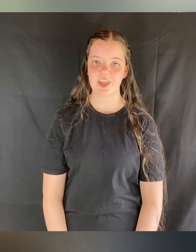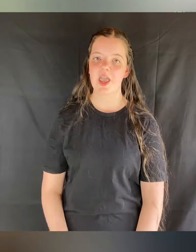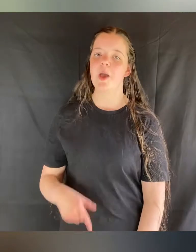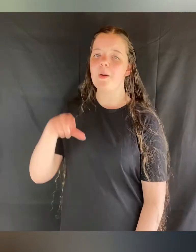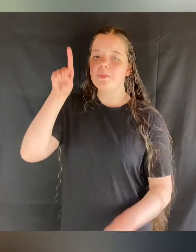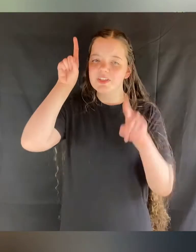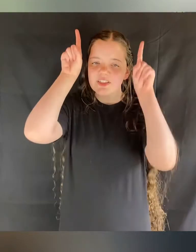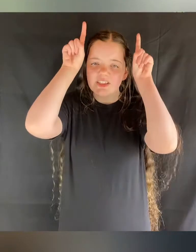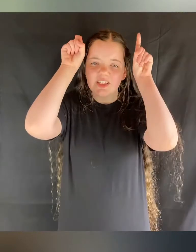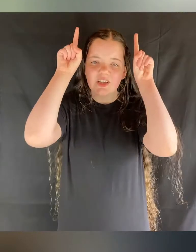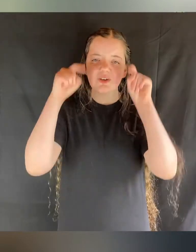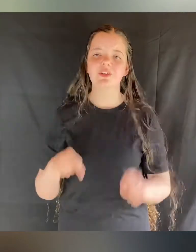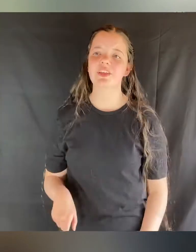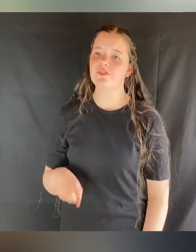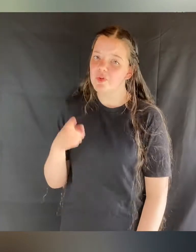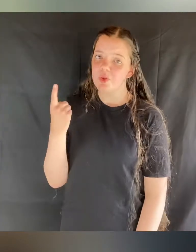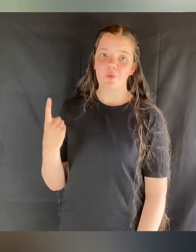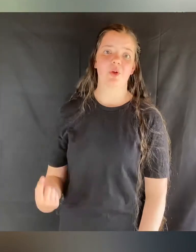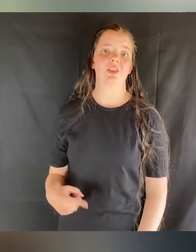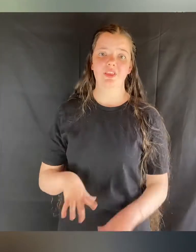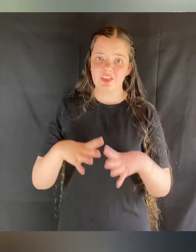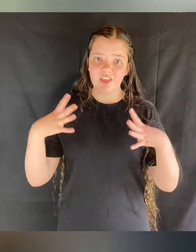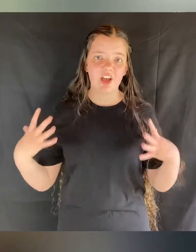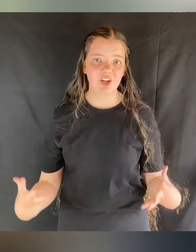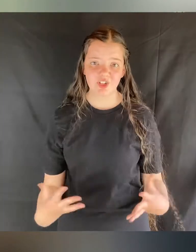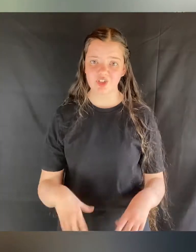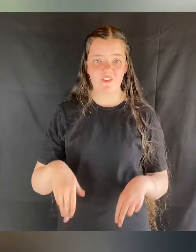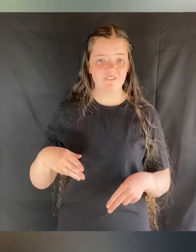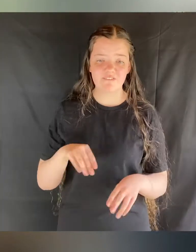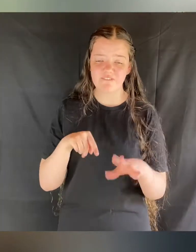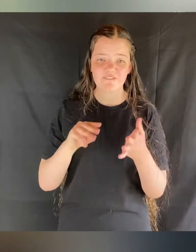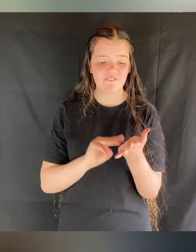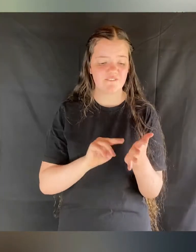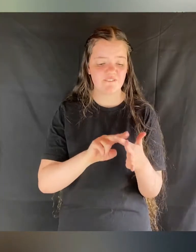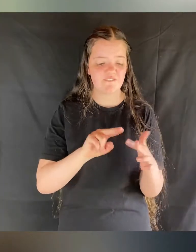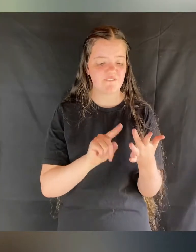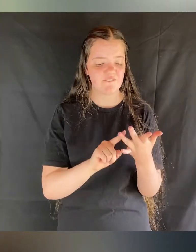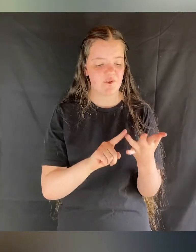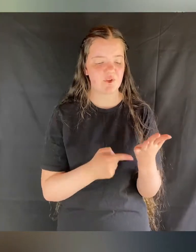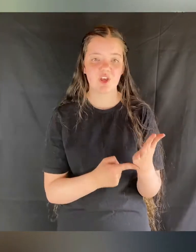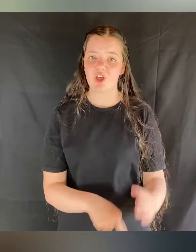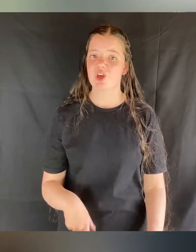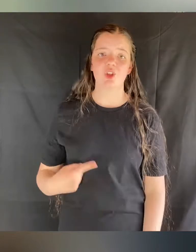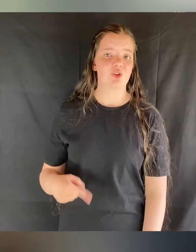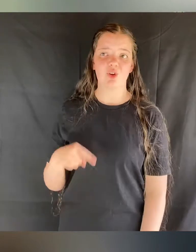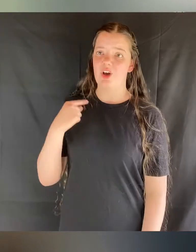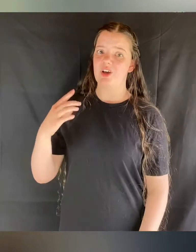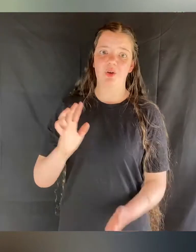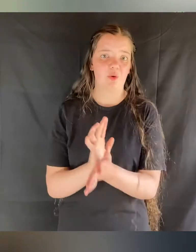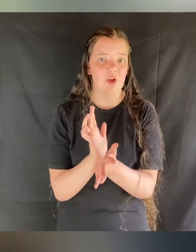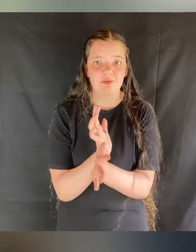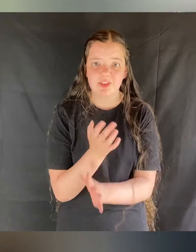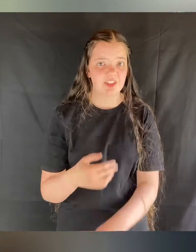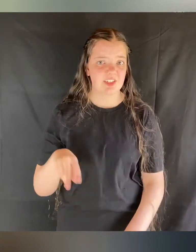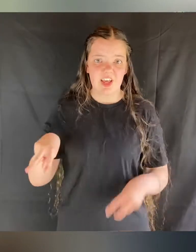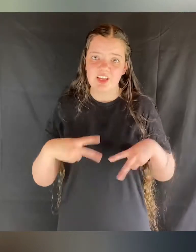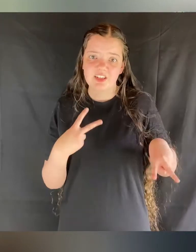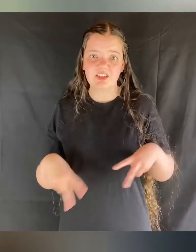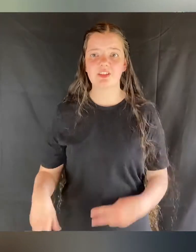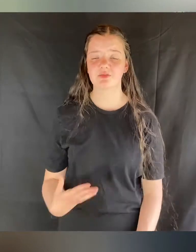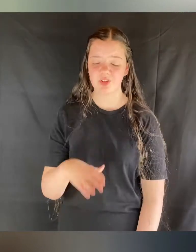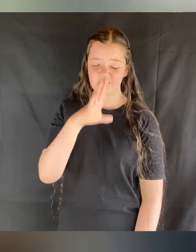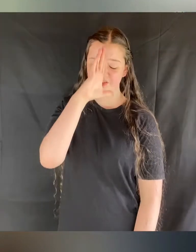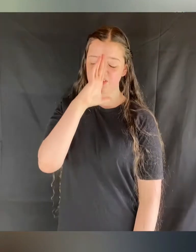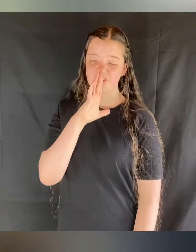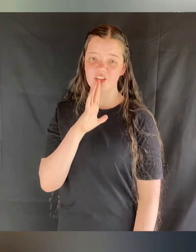But snails have only one large foot. They're not equipped to dance. And this brought a little sadness to the heart of